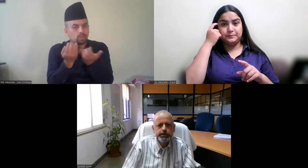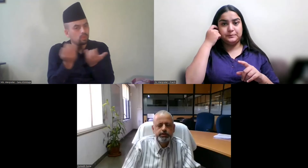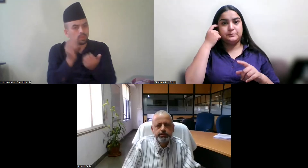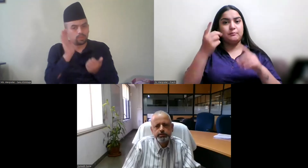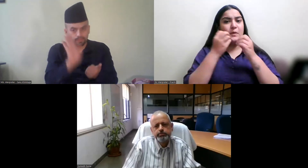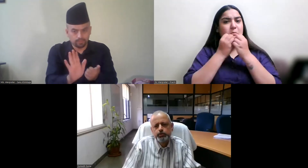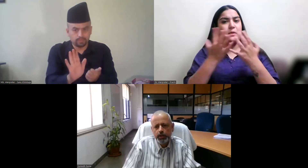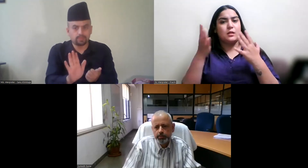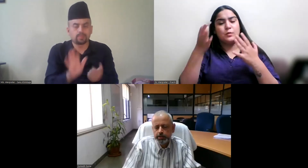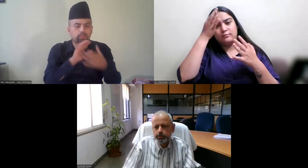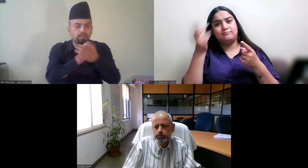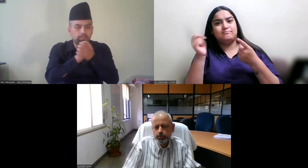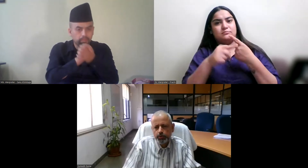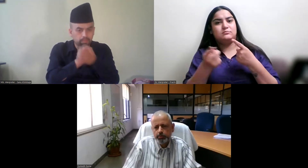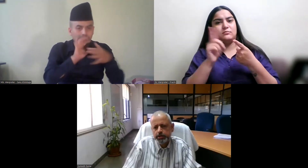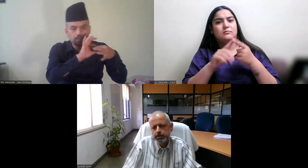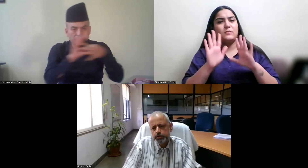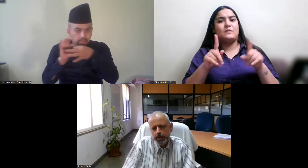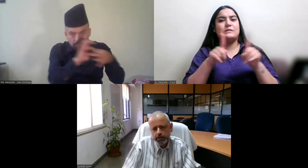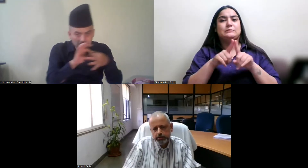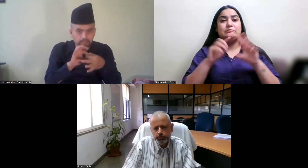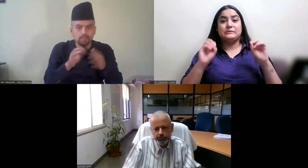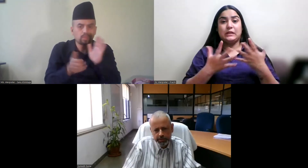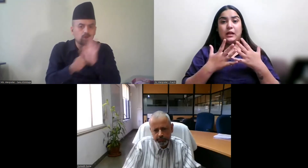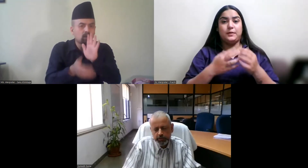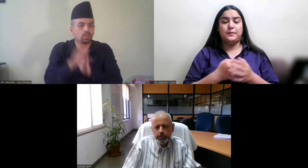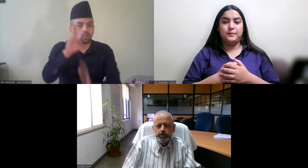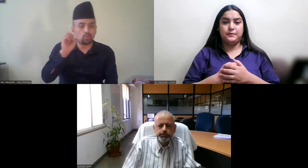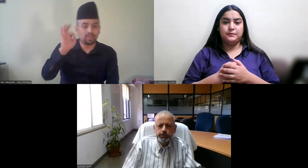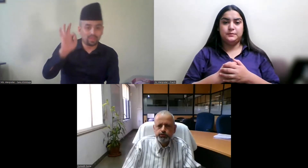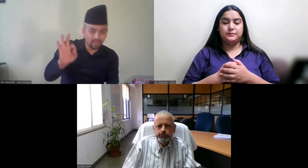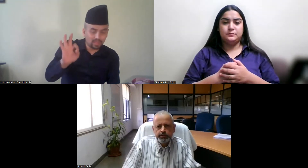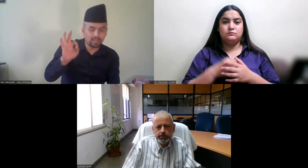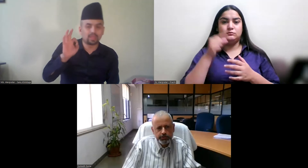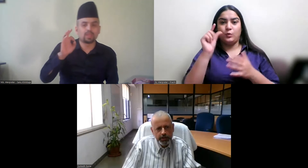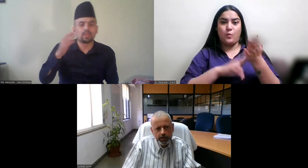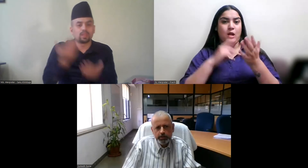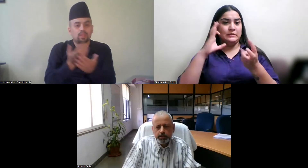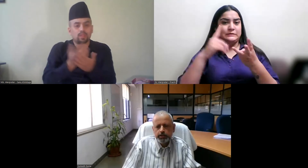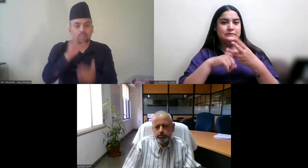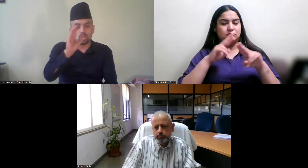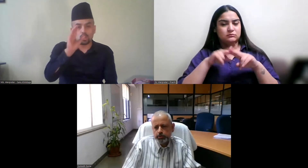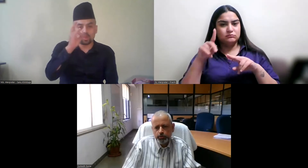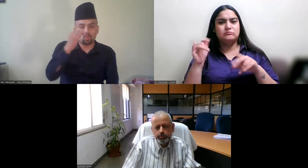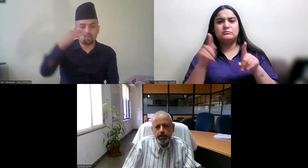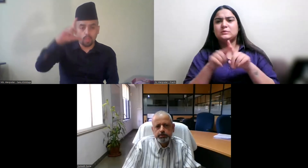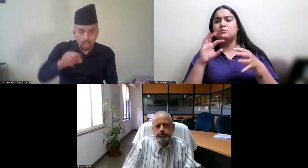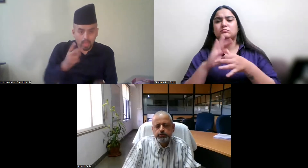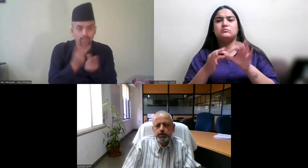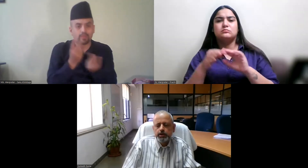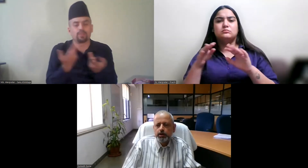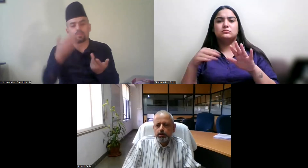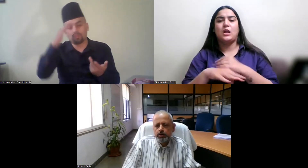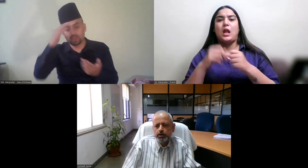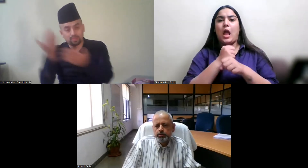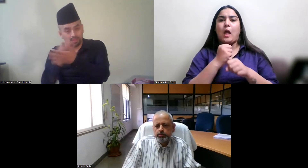on jointly, collaboratively by UNICEF, institutions like Yashoda and government partners.